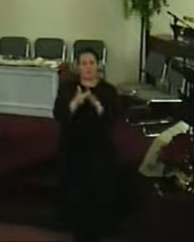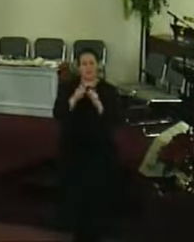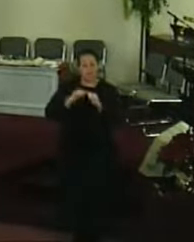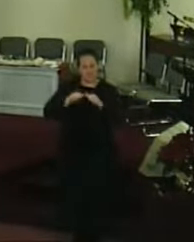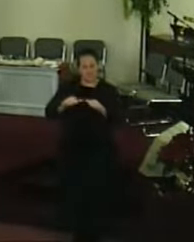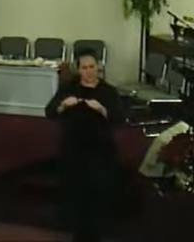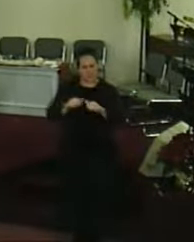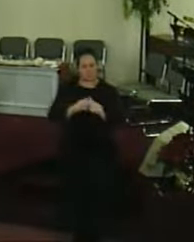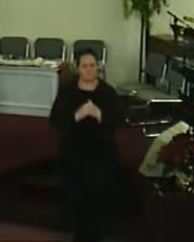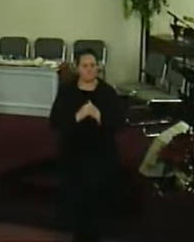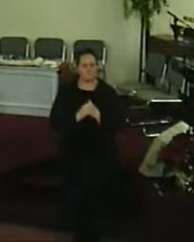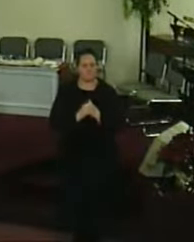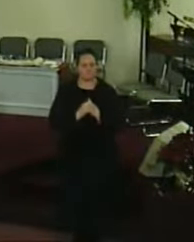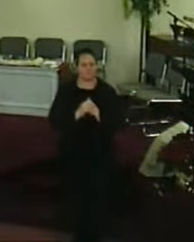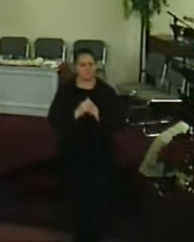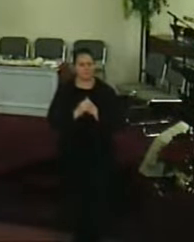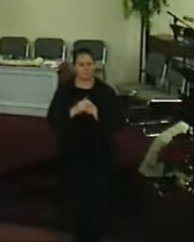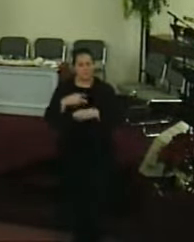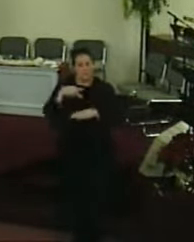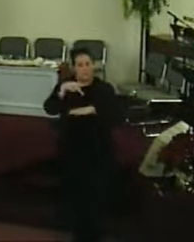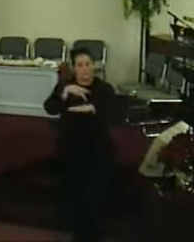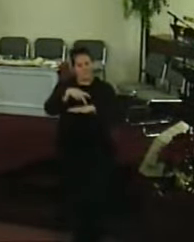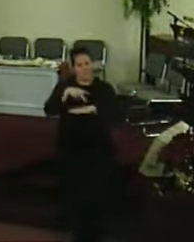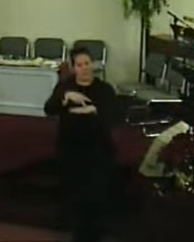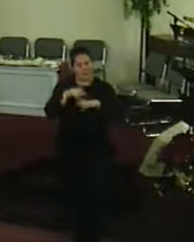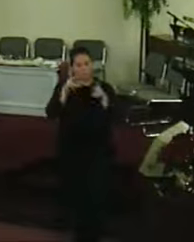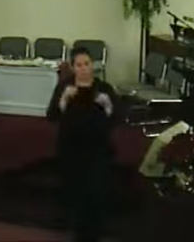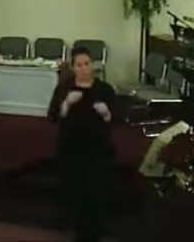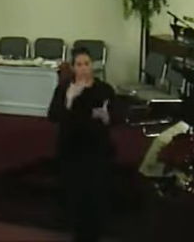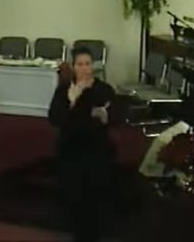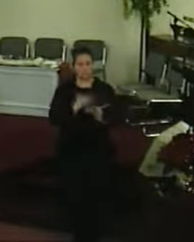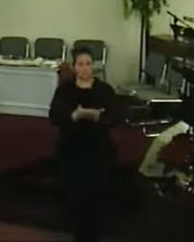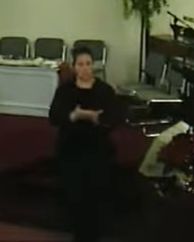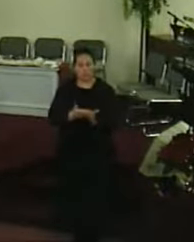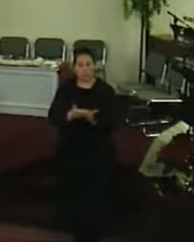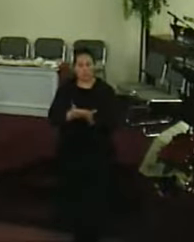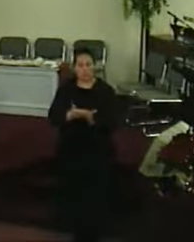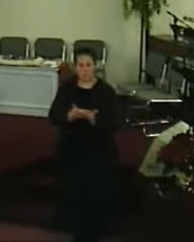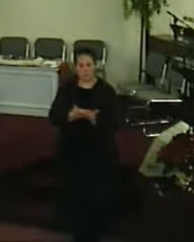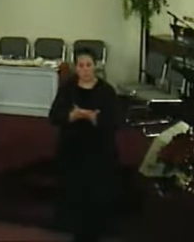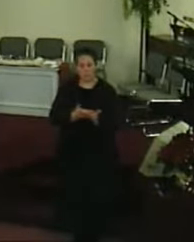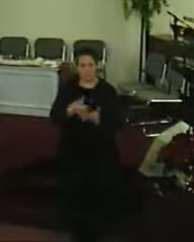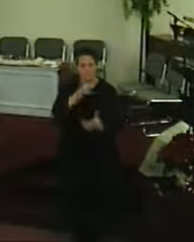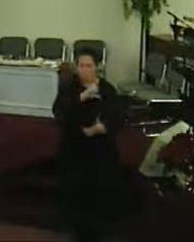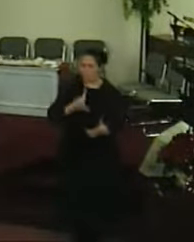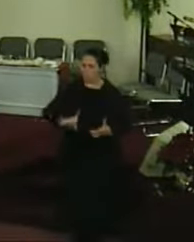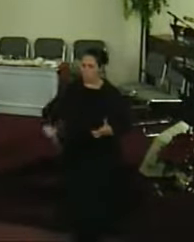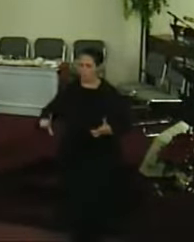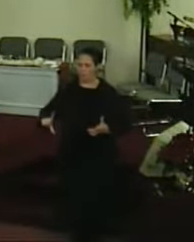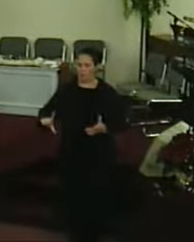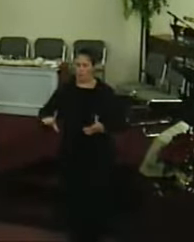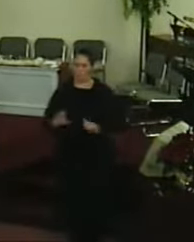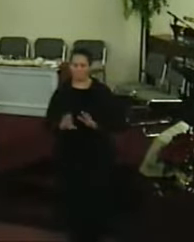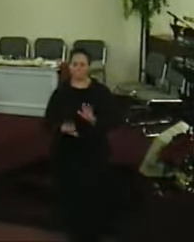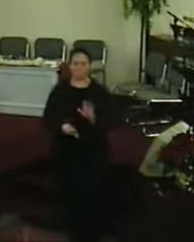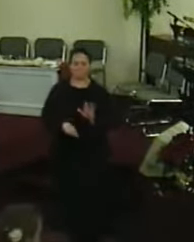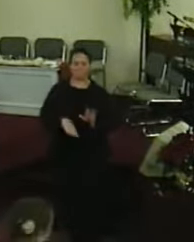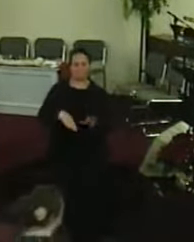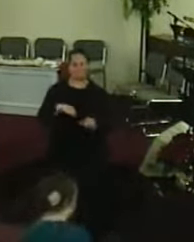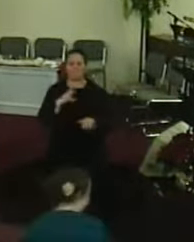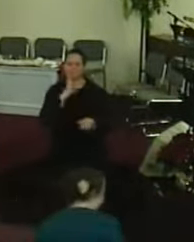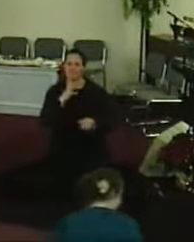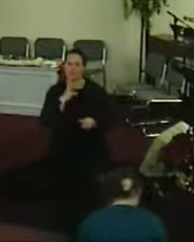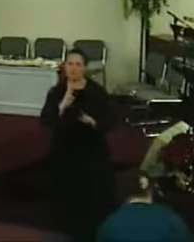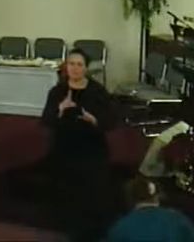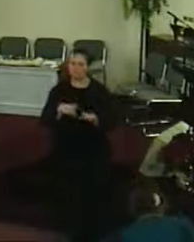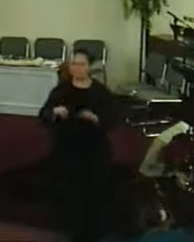Peter was doing really good. The Lord had come out on the water, walking on the water, and Peter